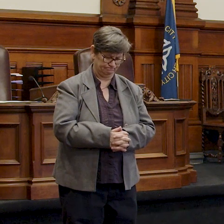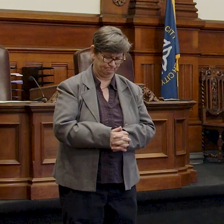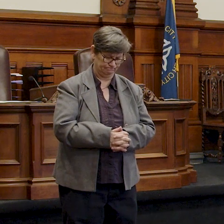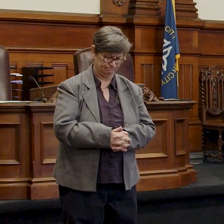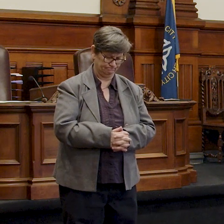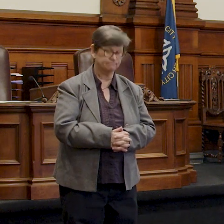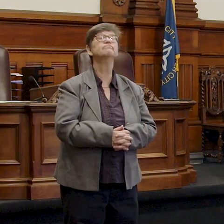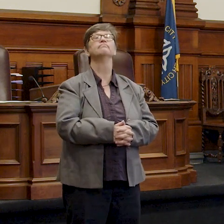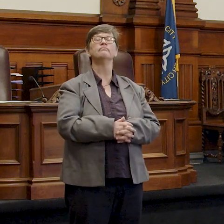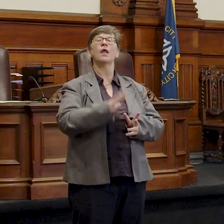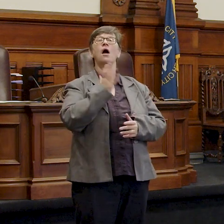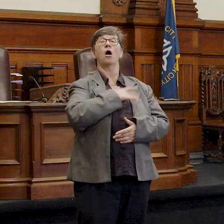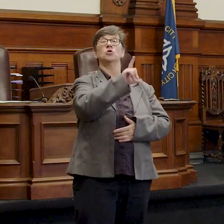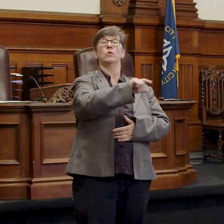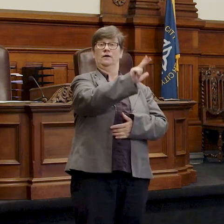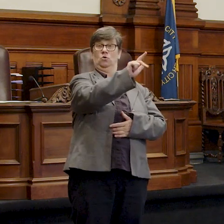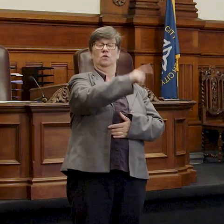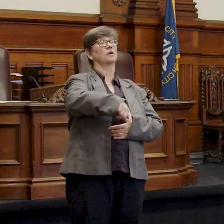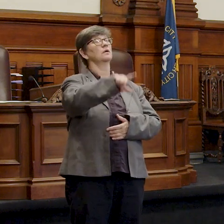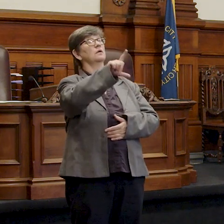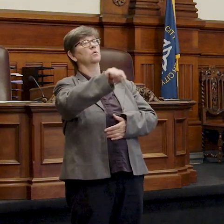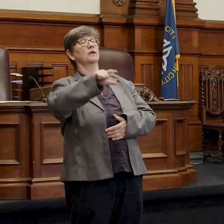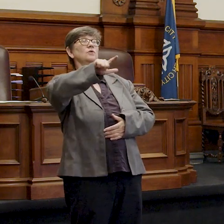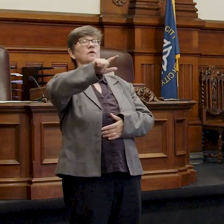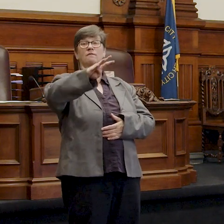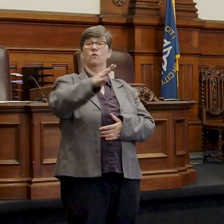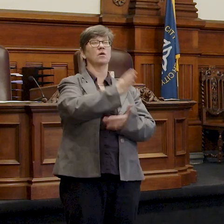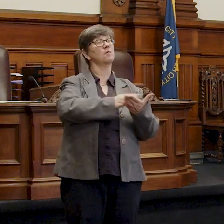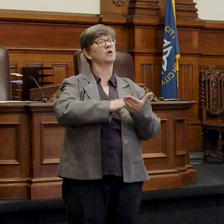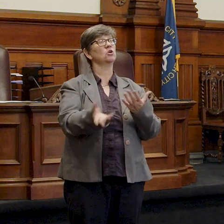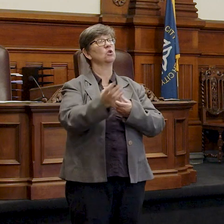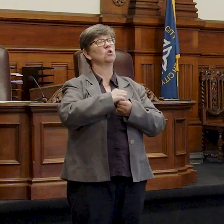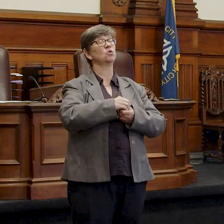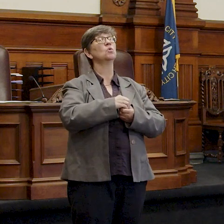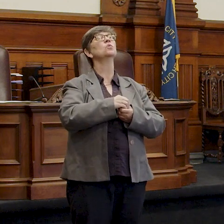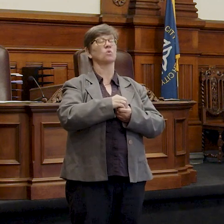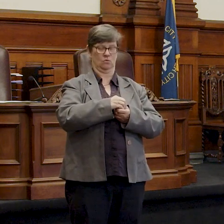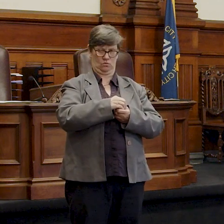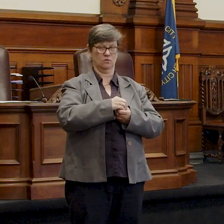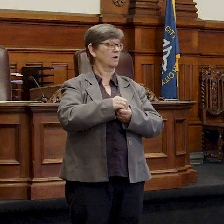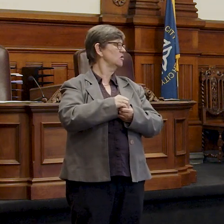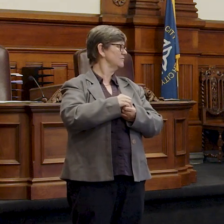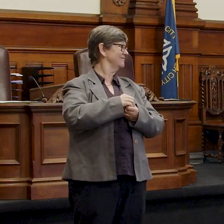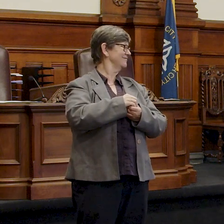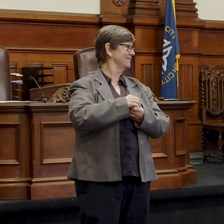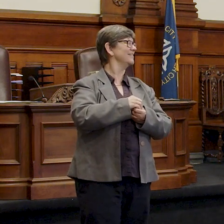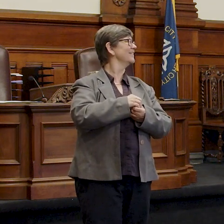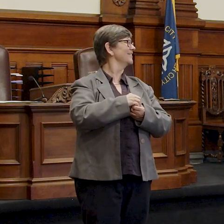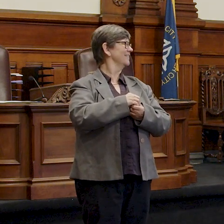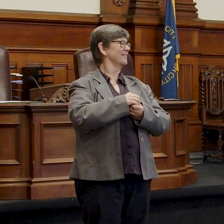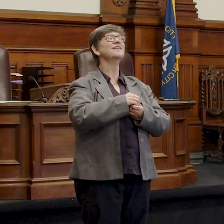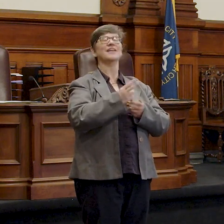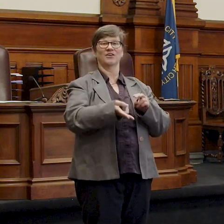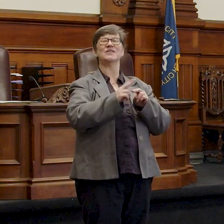Our 2023-24 proposed budget includes $197.5 million in sales tax revenue, an